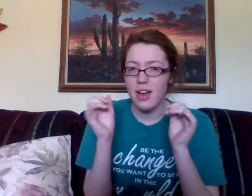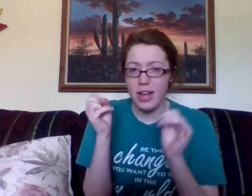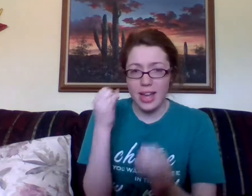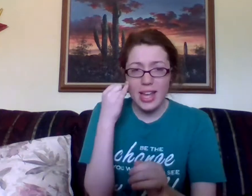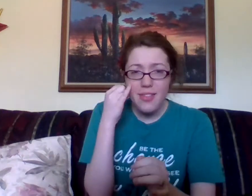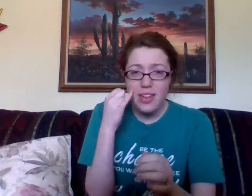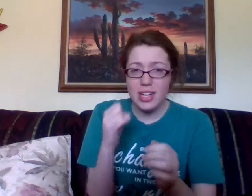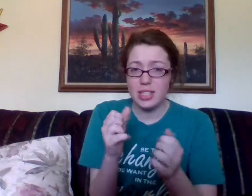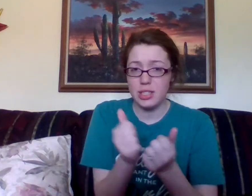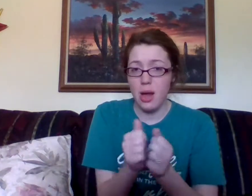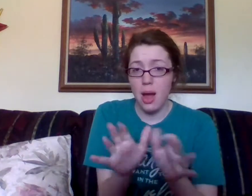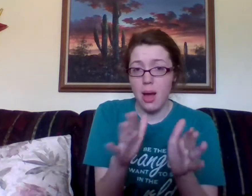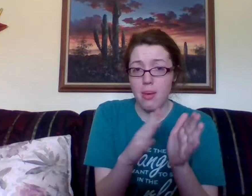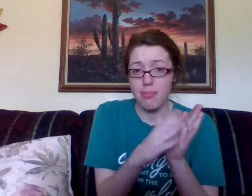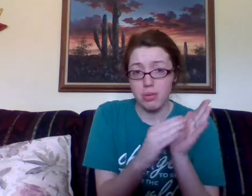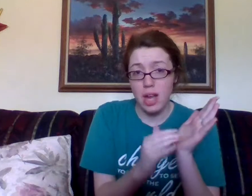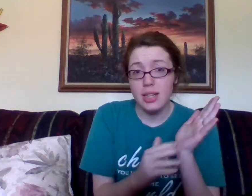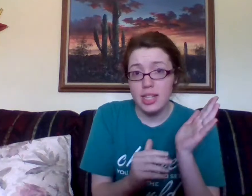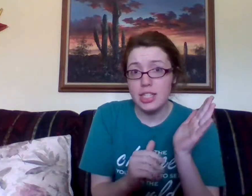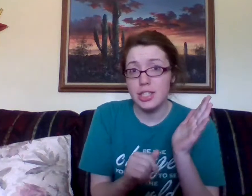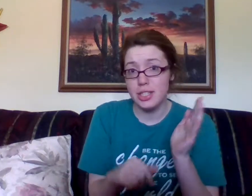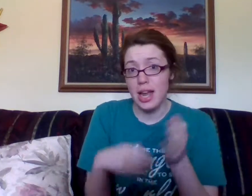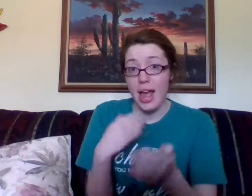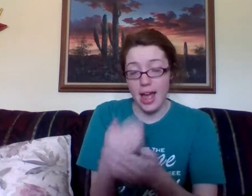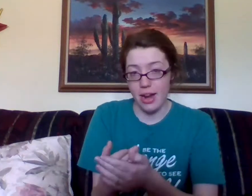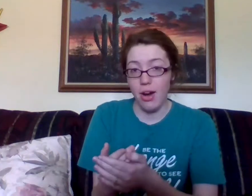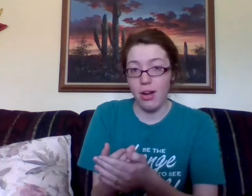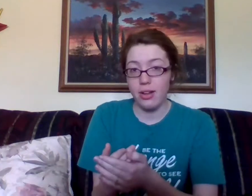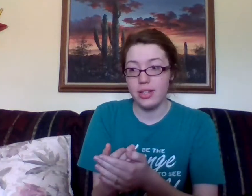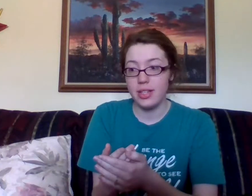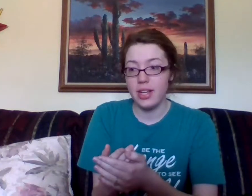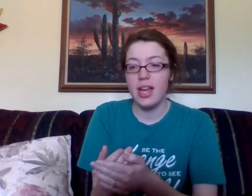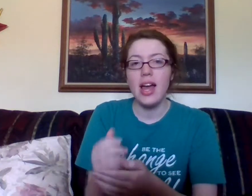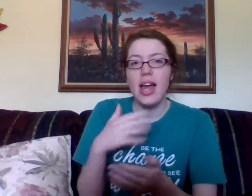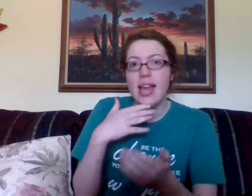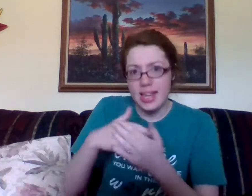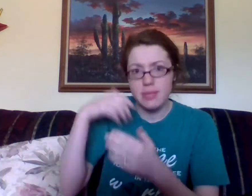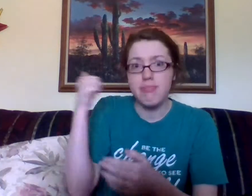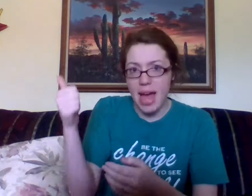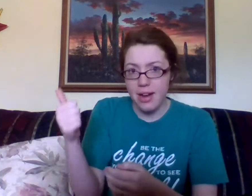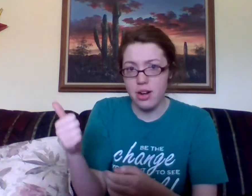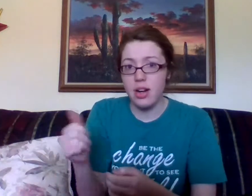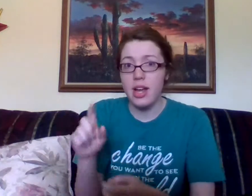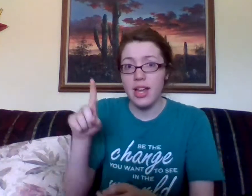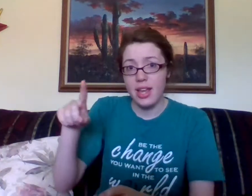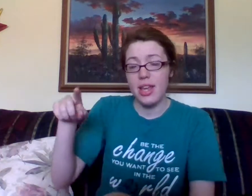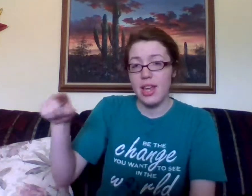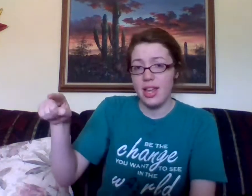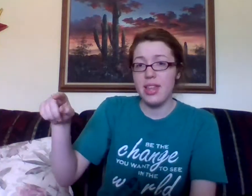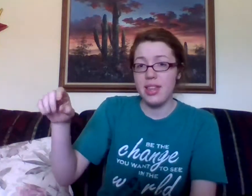Okay, if it is bloodless at all, it's better